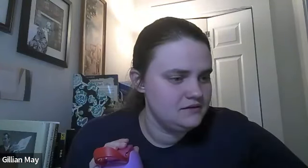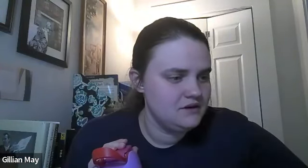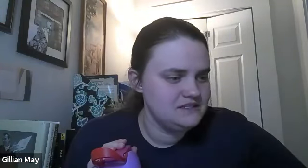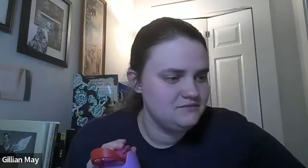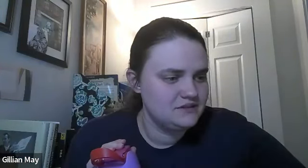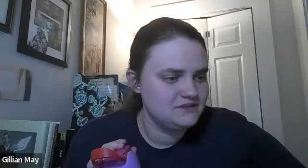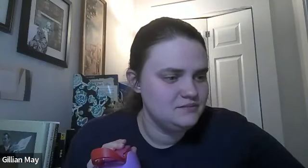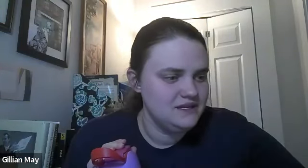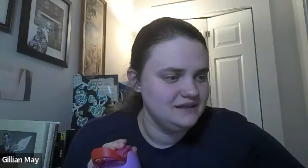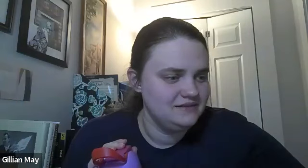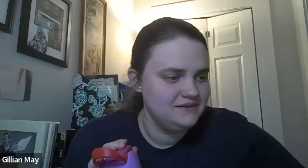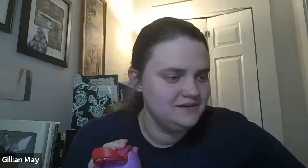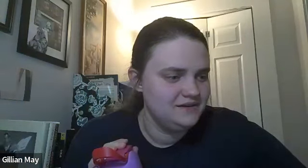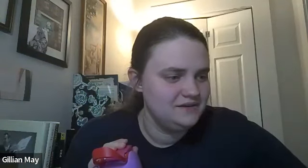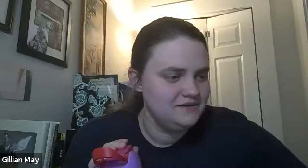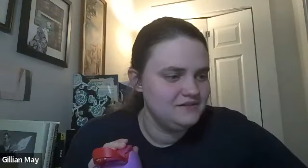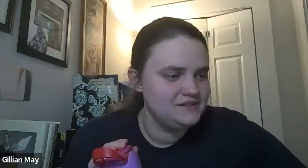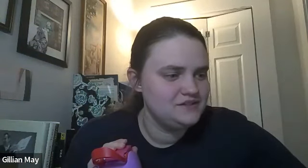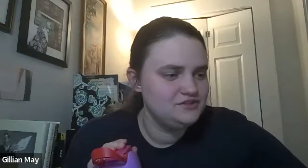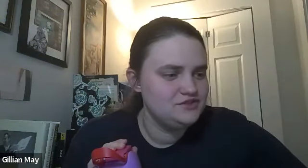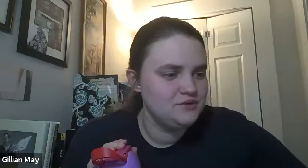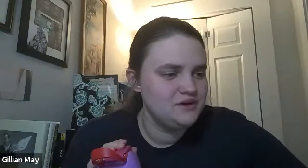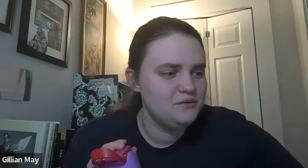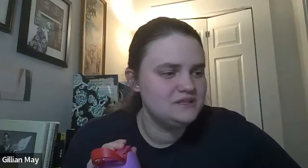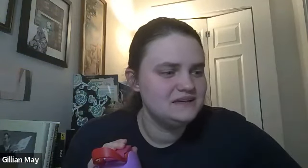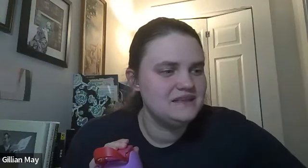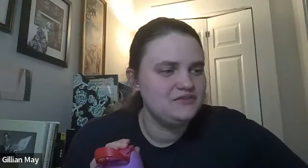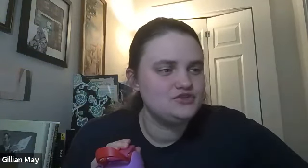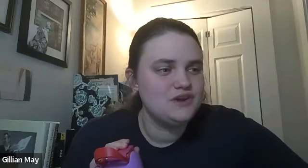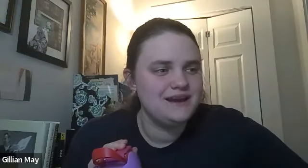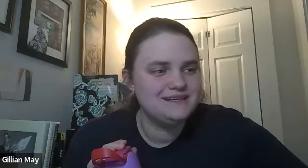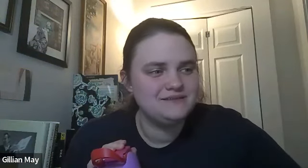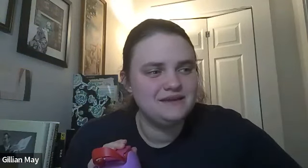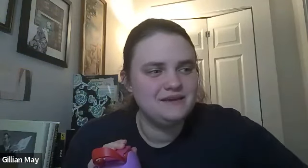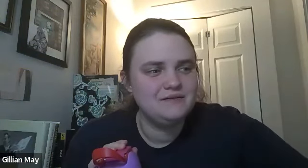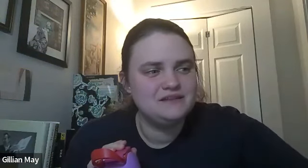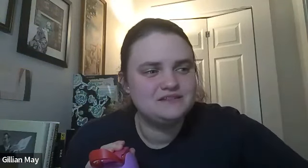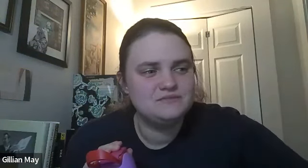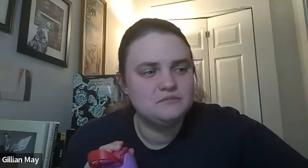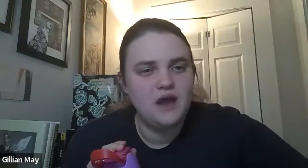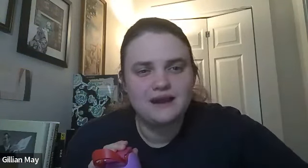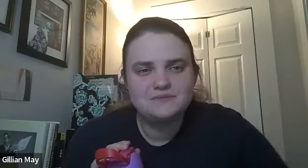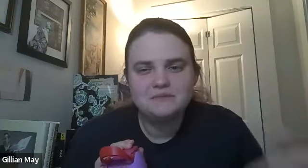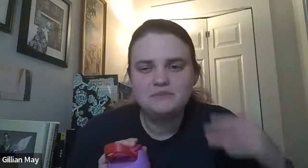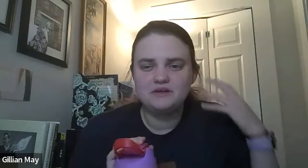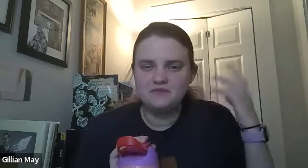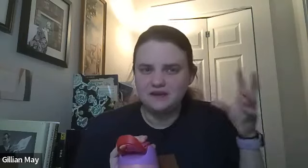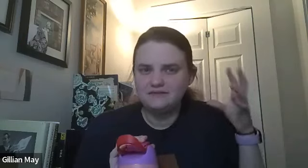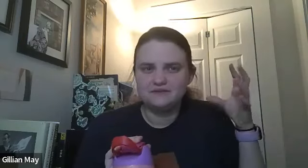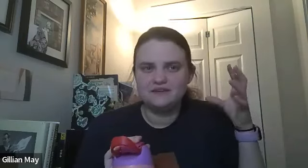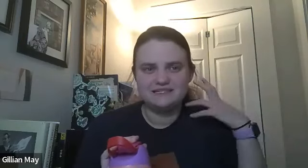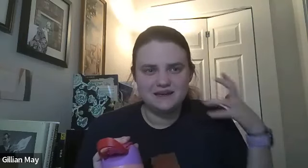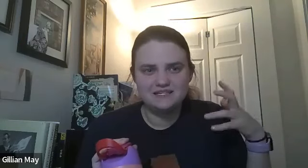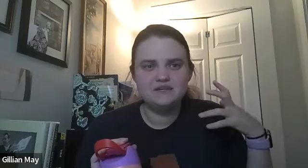You guys have brought so many. This is usually one of the ones that like there's not like it's not as many people can think of different like signs